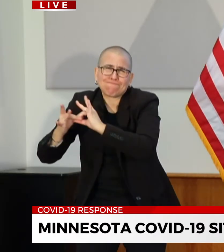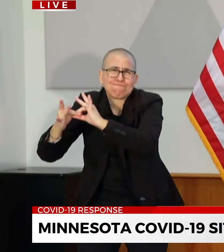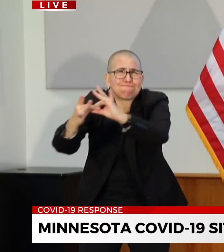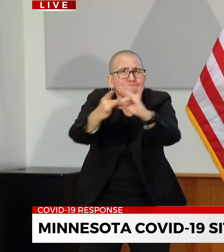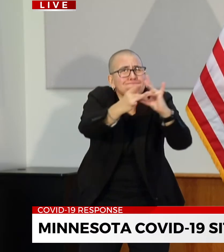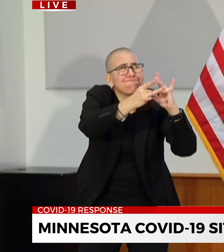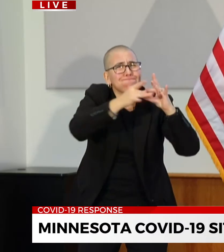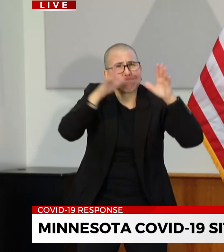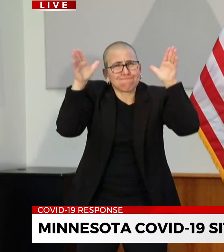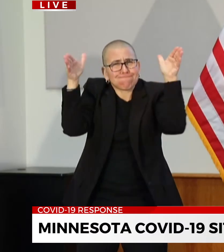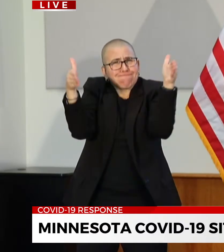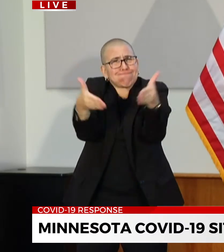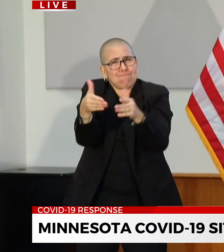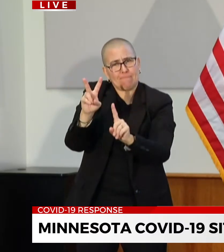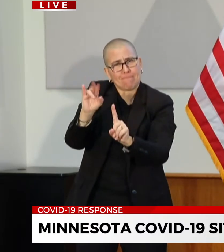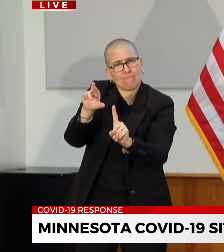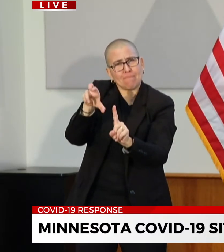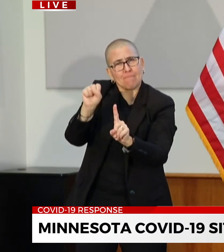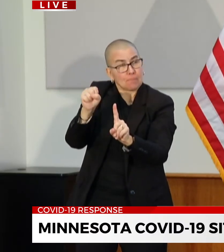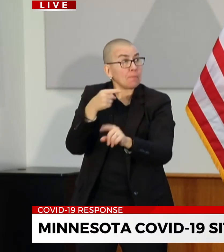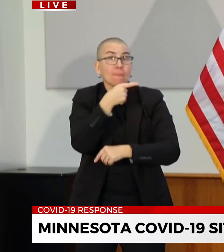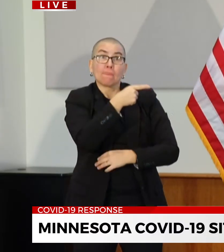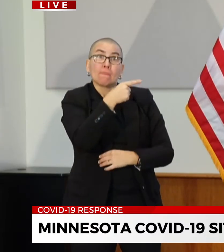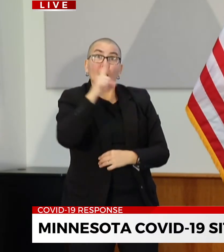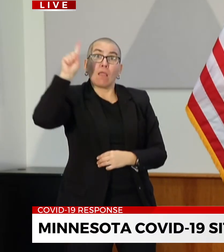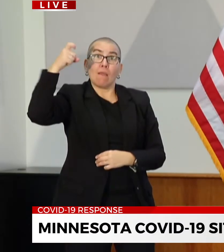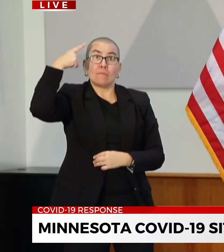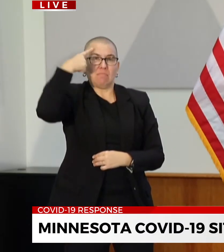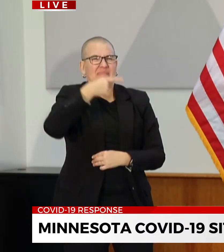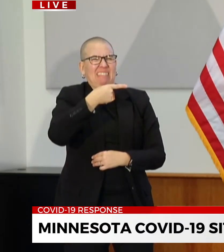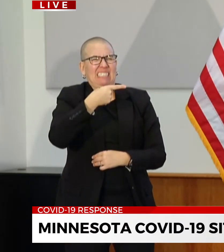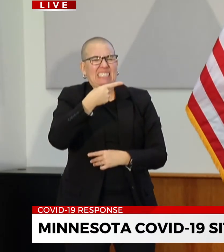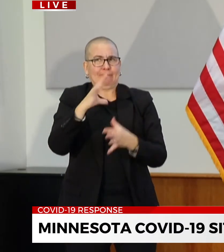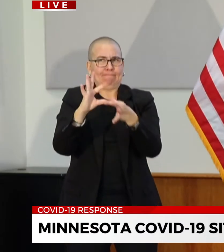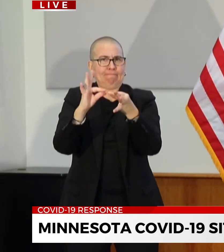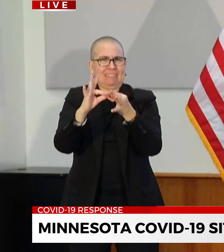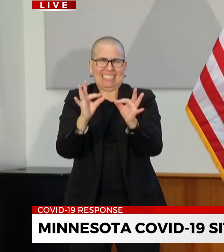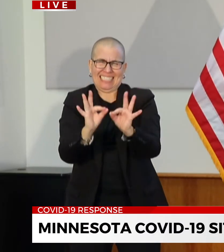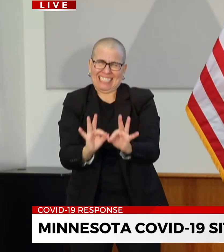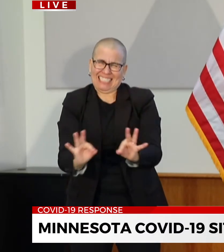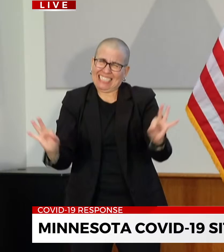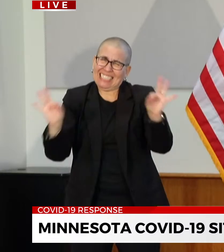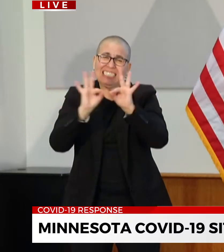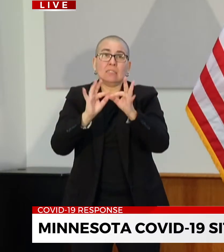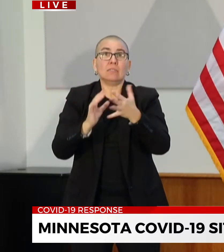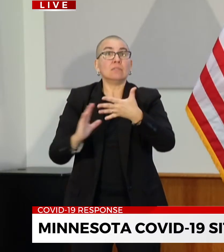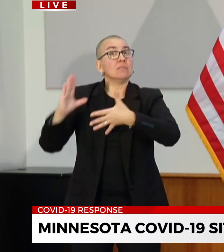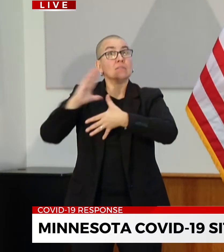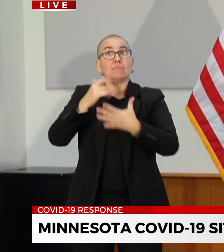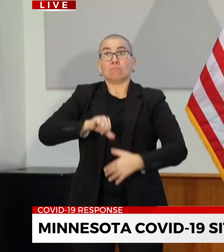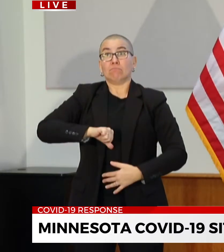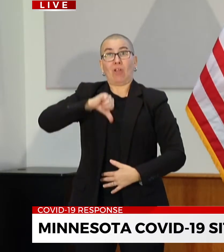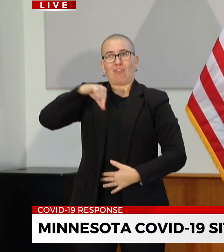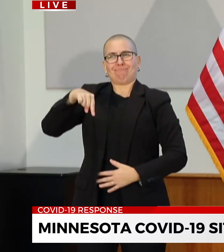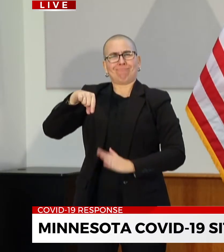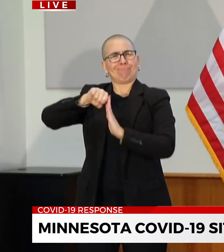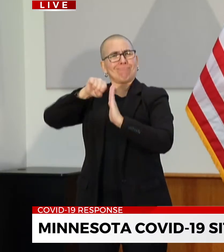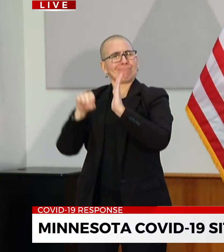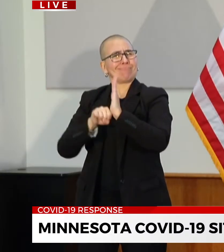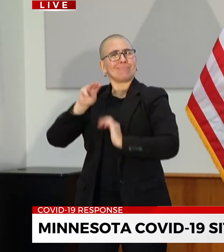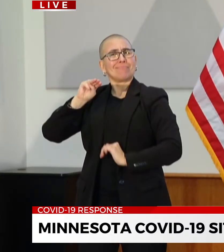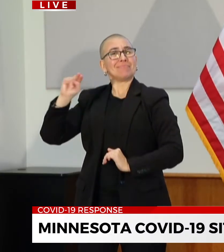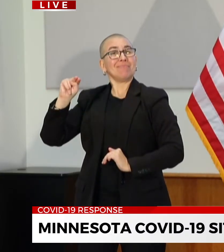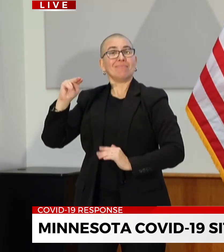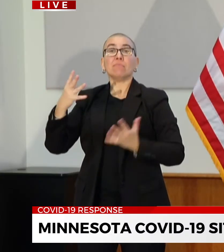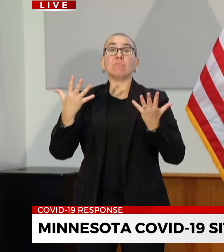to you, and as the governor said, he has put a real priority, and we are proud of the fact that we are very open with our data, and we try to